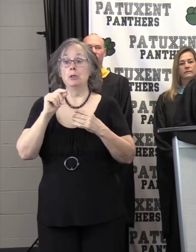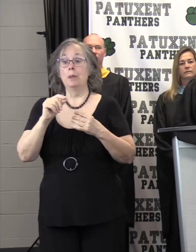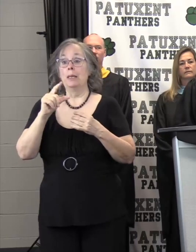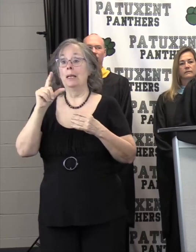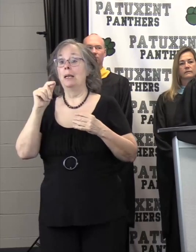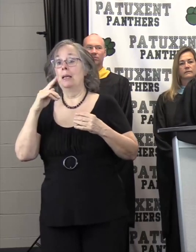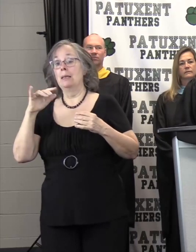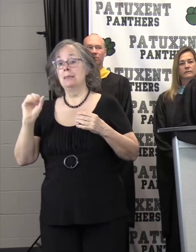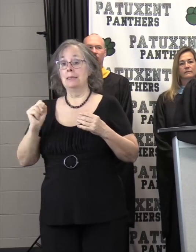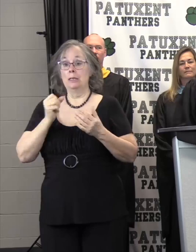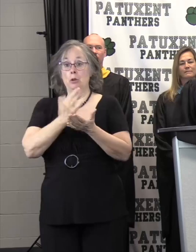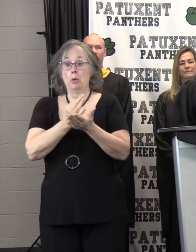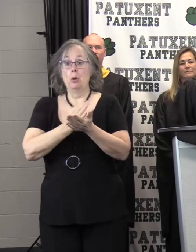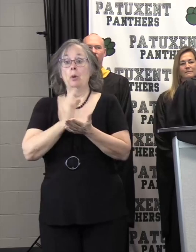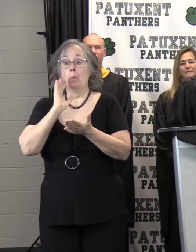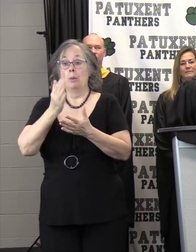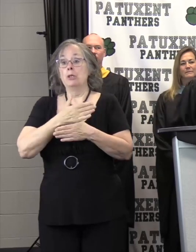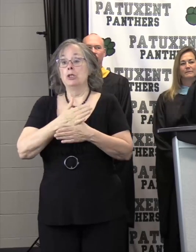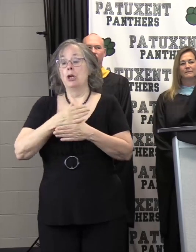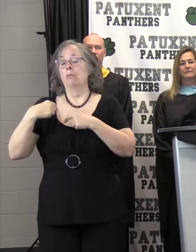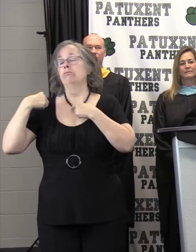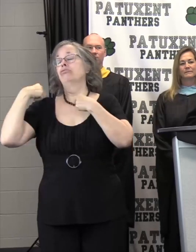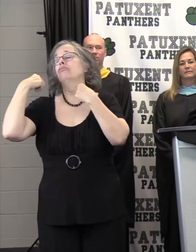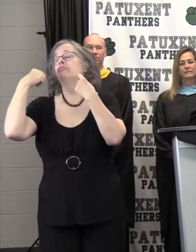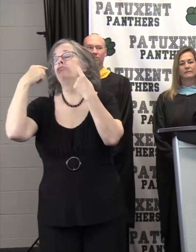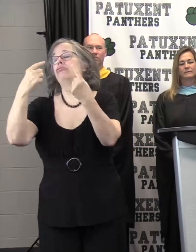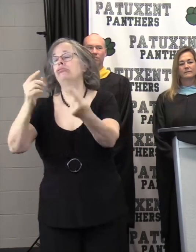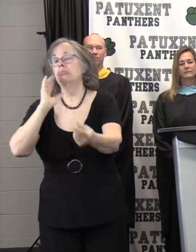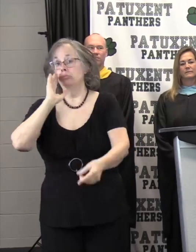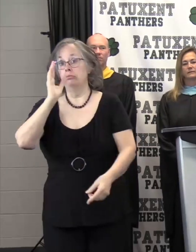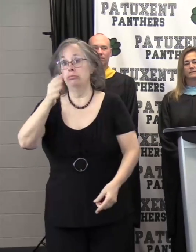be shared for many years to come.